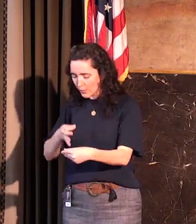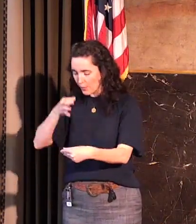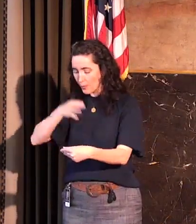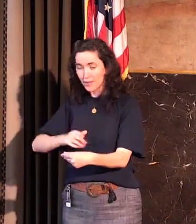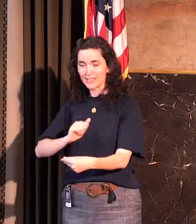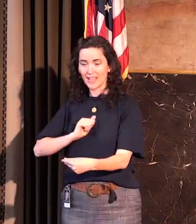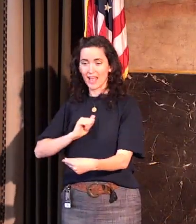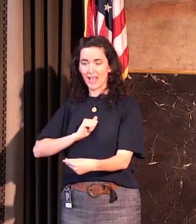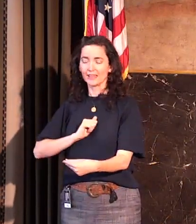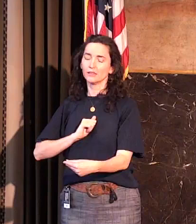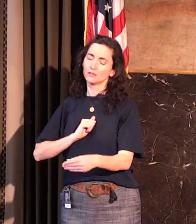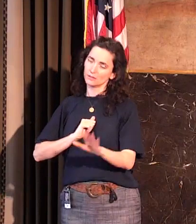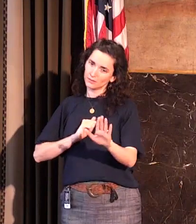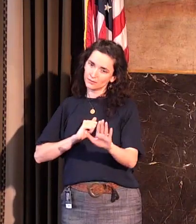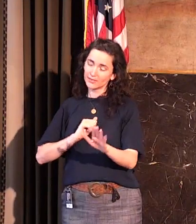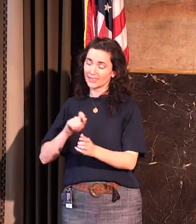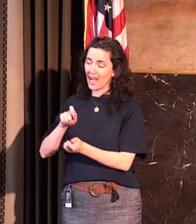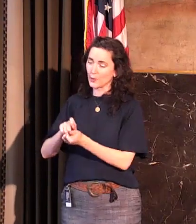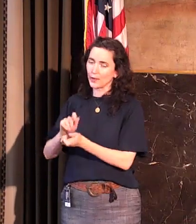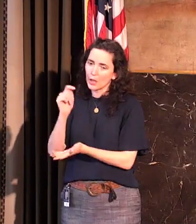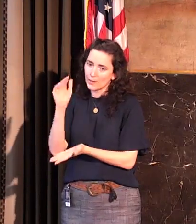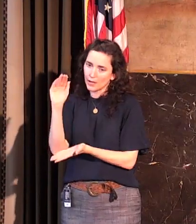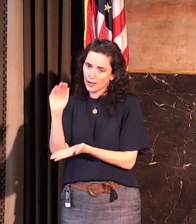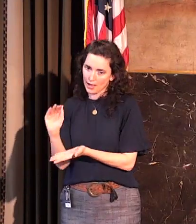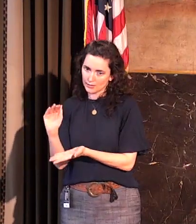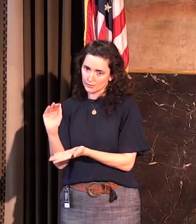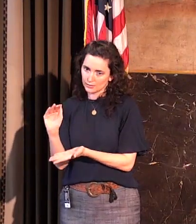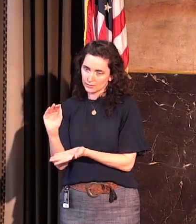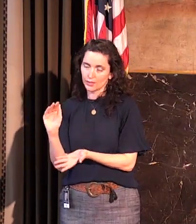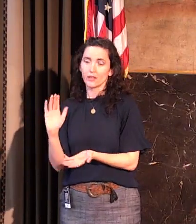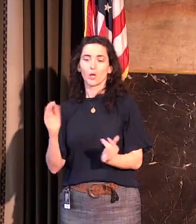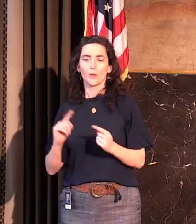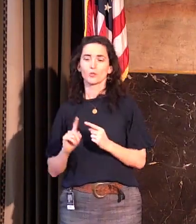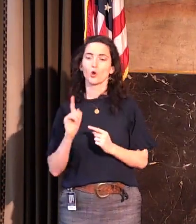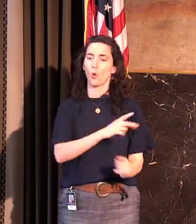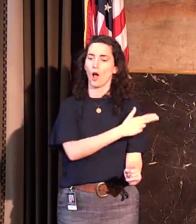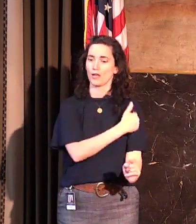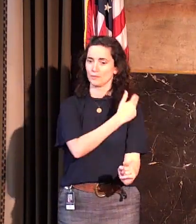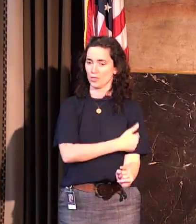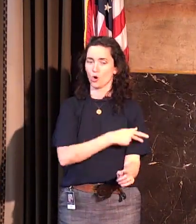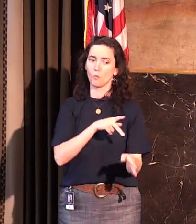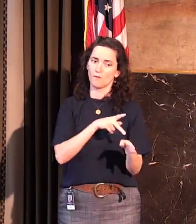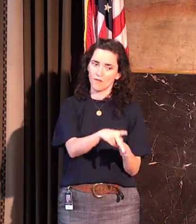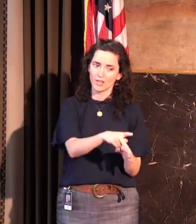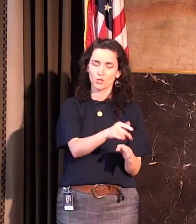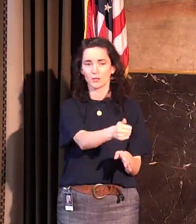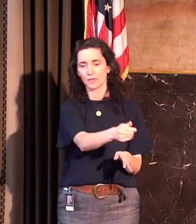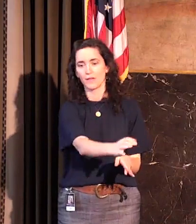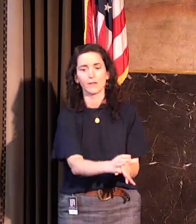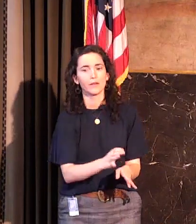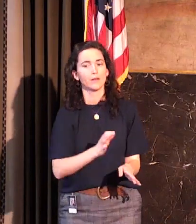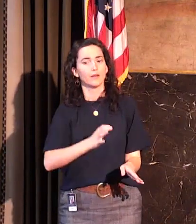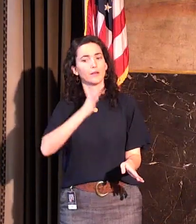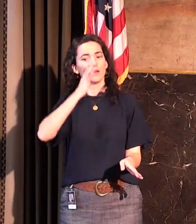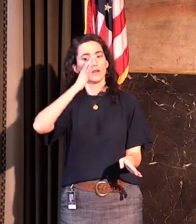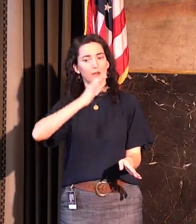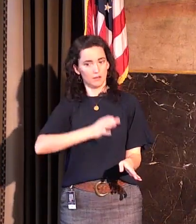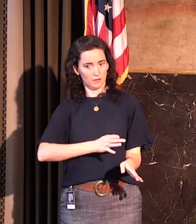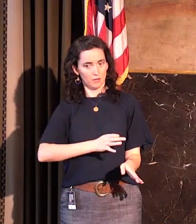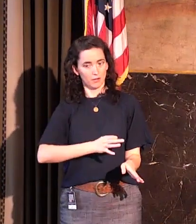you more or less accept that it's a little bit less accurate than a test that you're going to get at a hospital by a professional administered, but you do add a lot